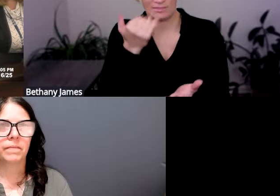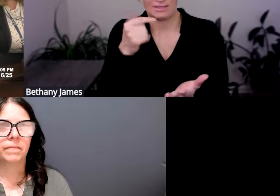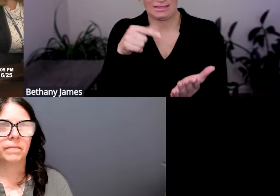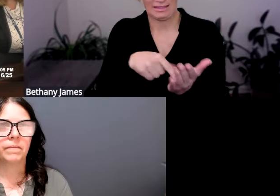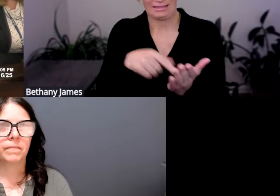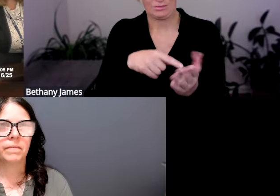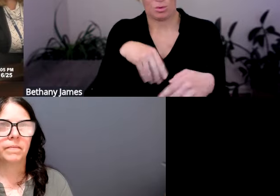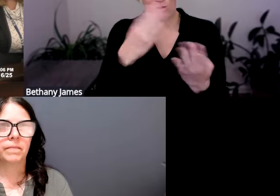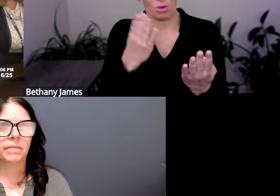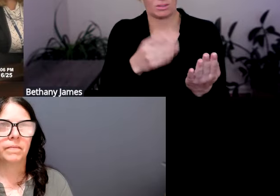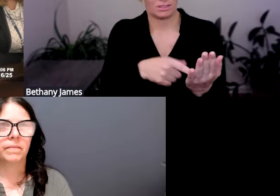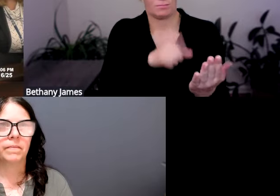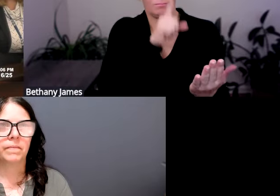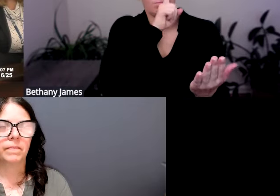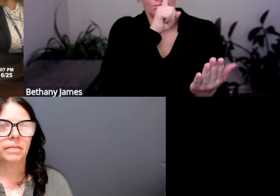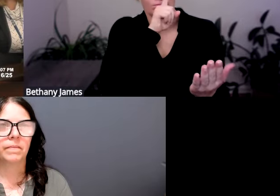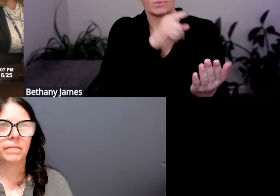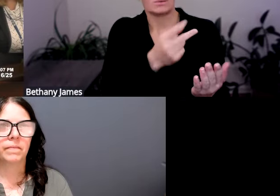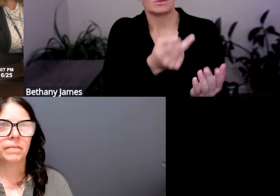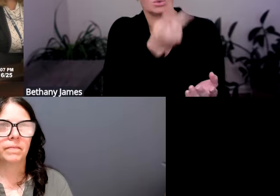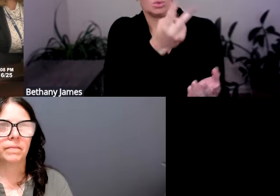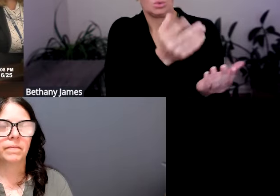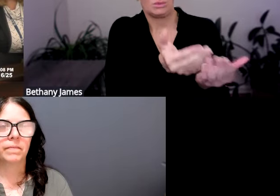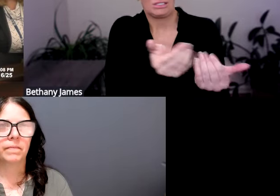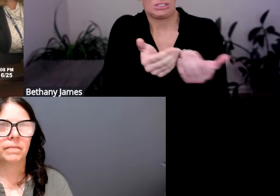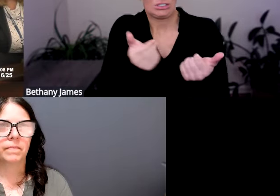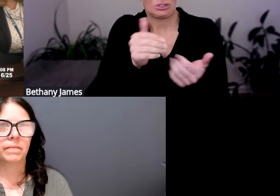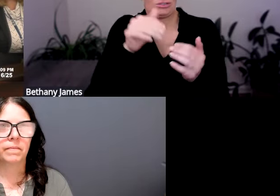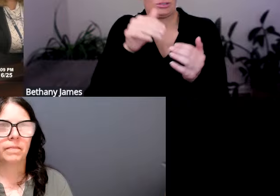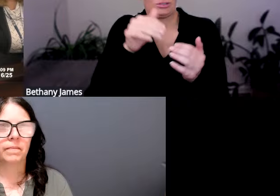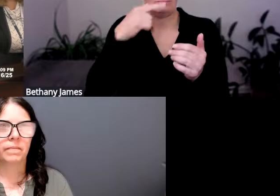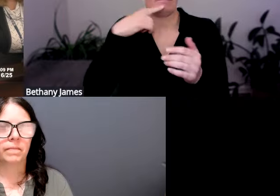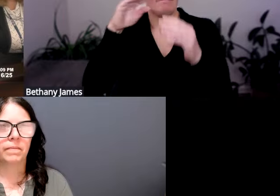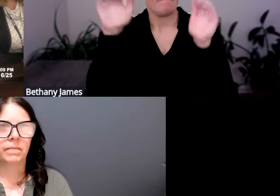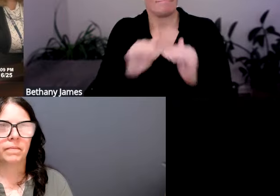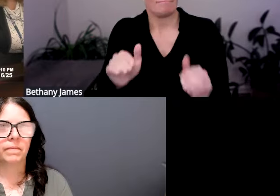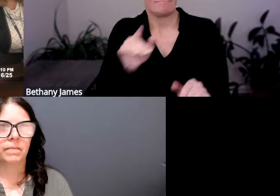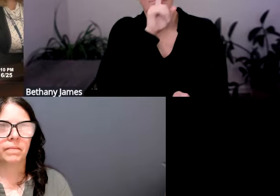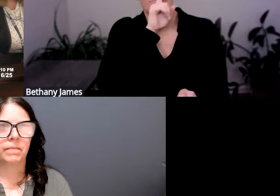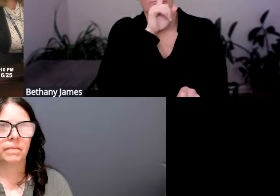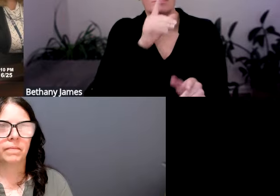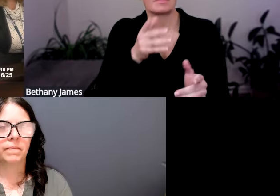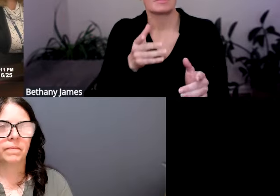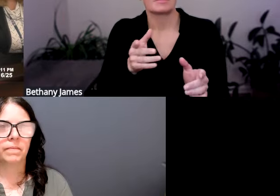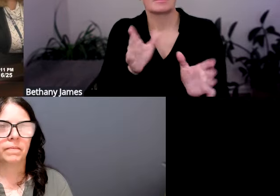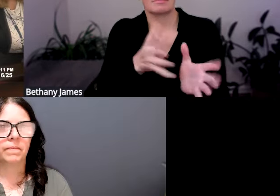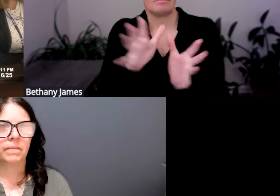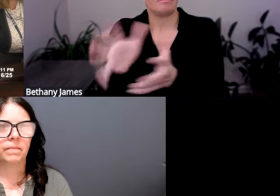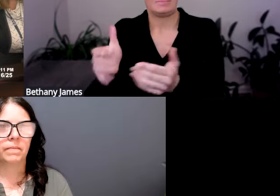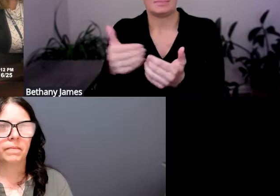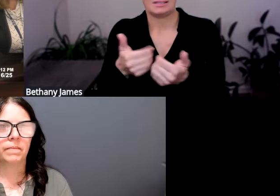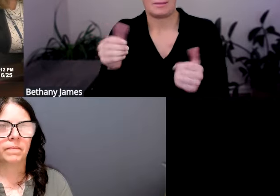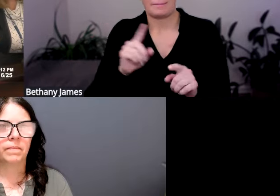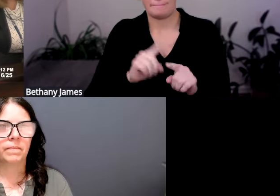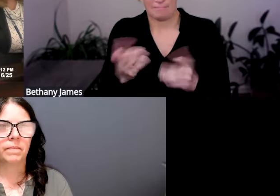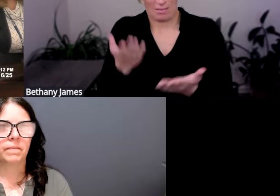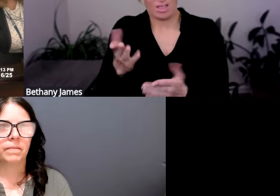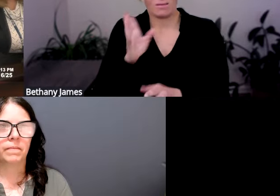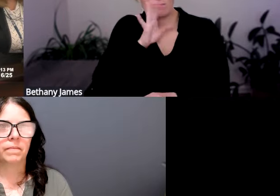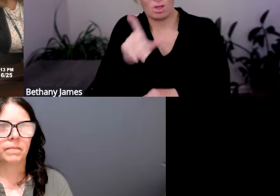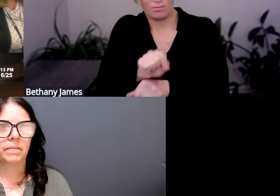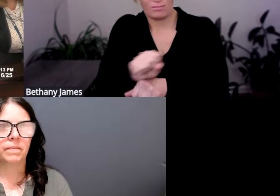proposal does not say that. That might be one of the things that happens, but it might not be. I don't know if we'll end up doing